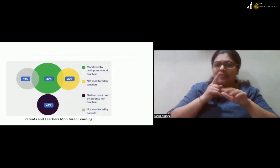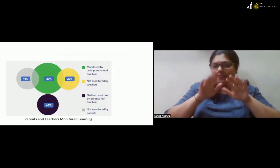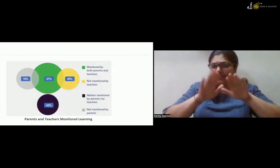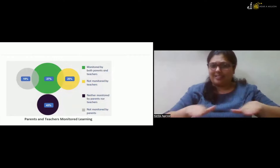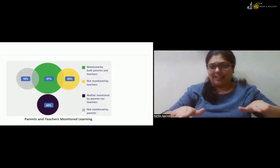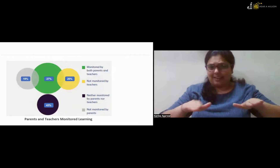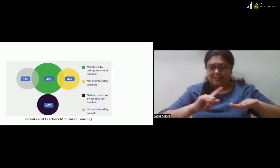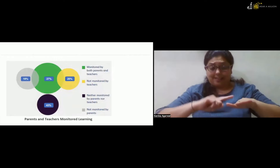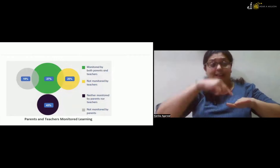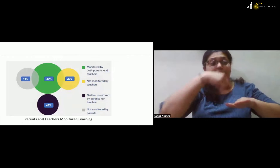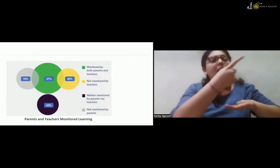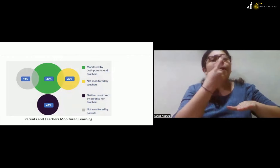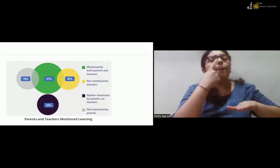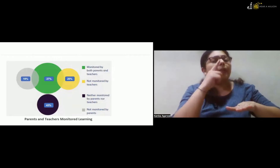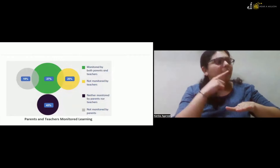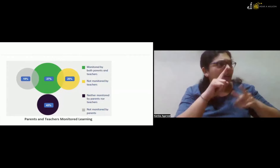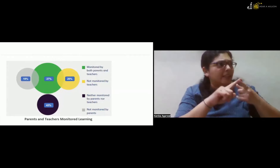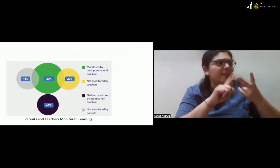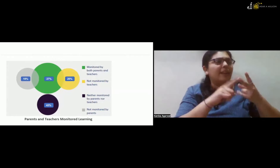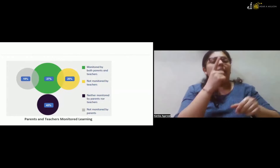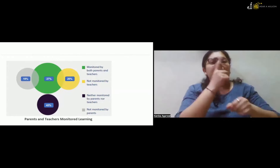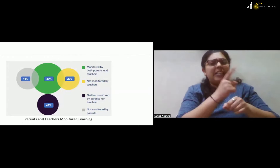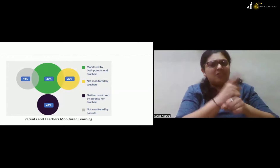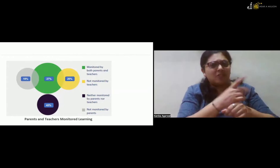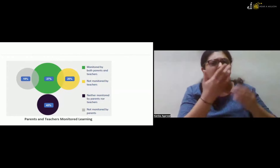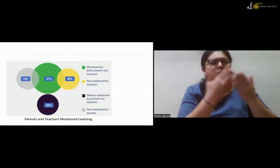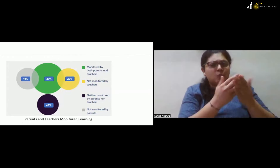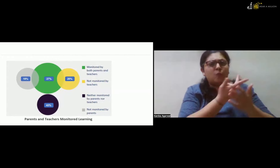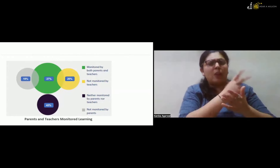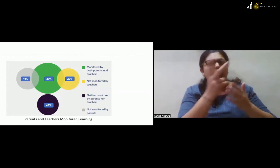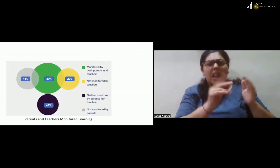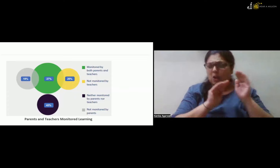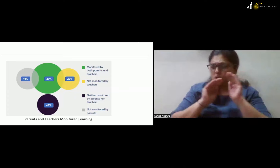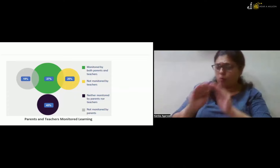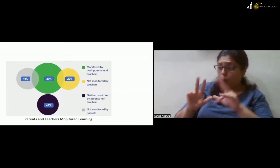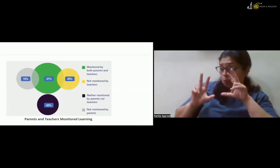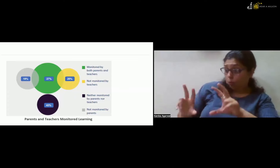So when we started asking our people,